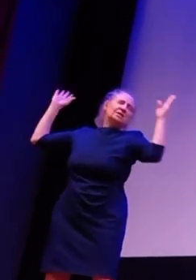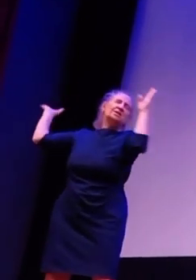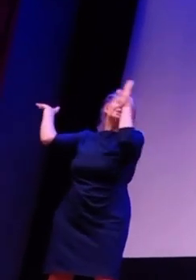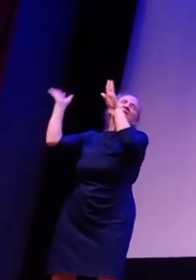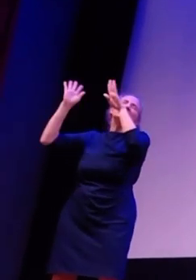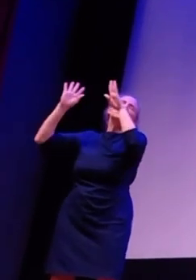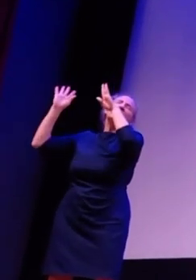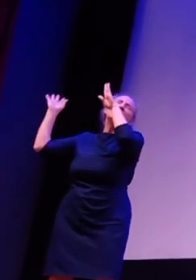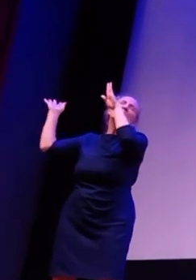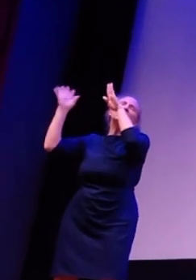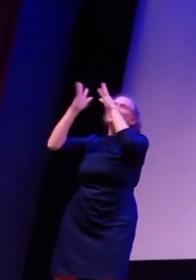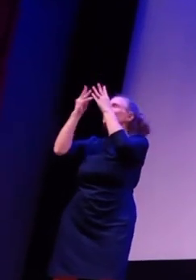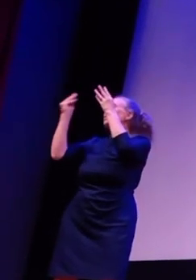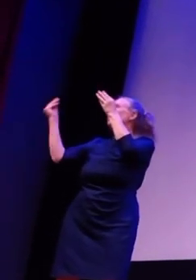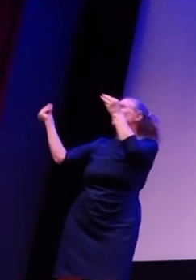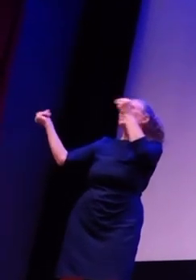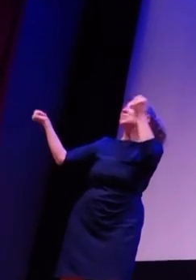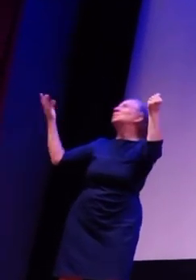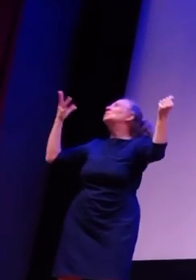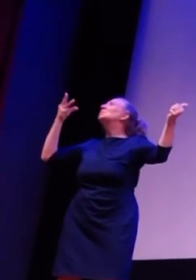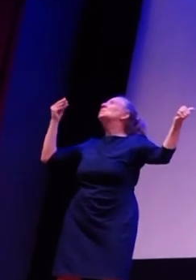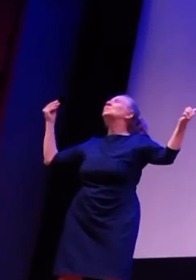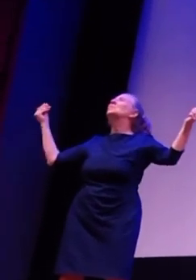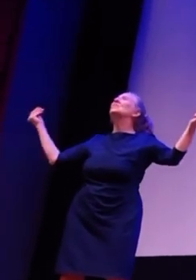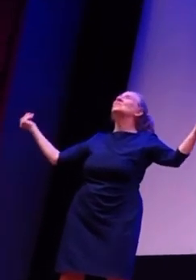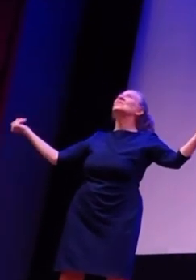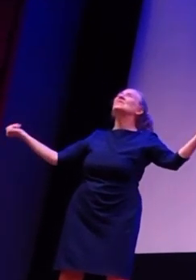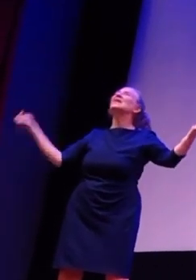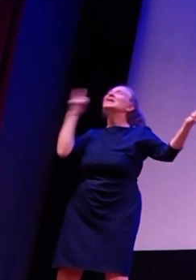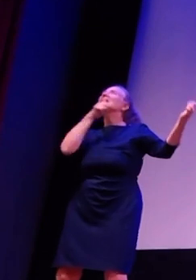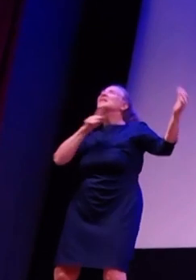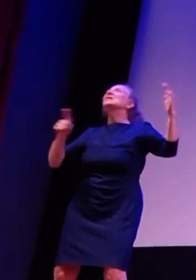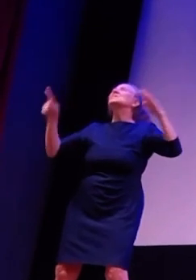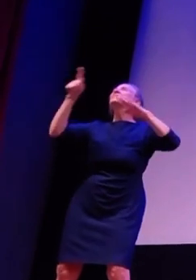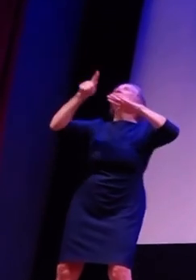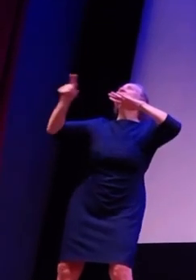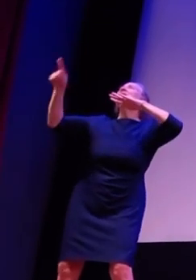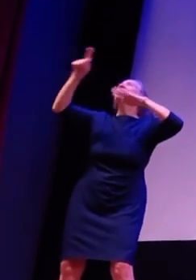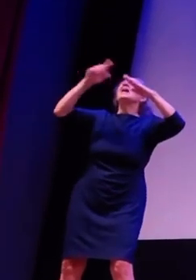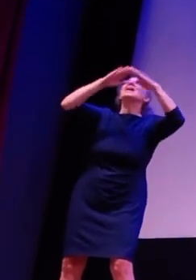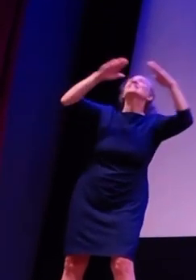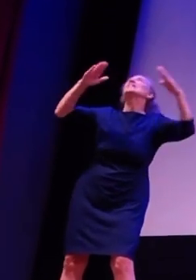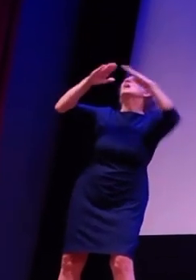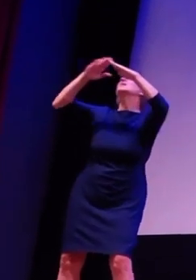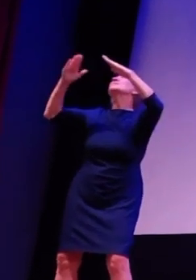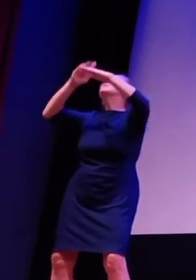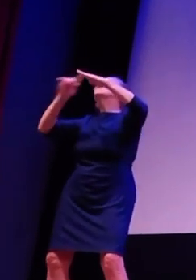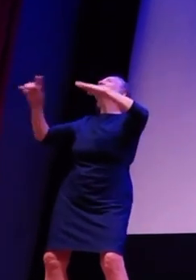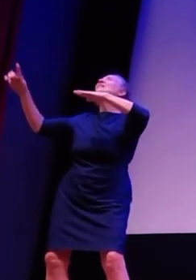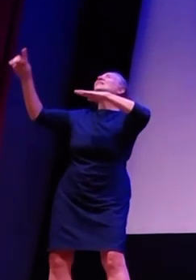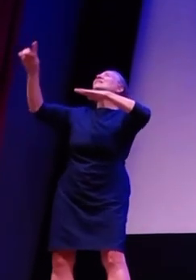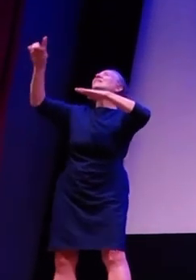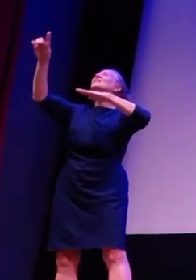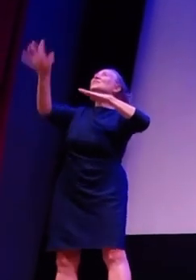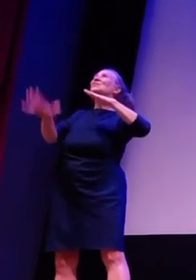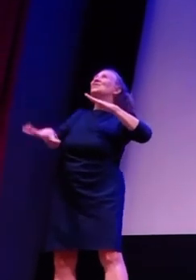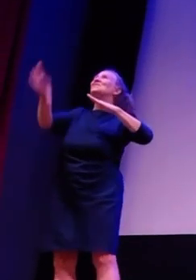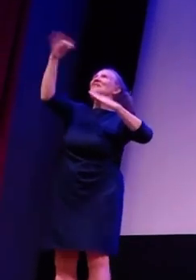where troubles melt like lemon drops away above the chimney tops. That's where